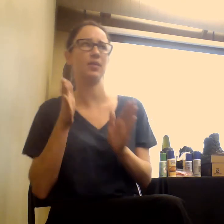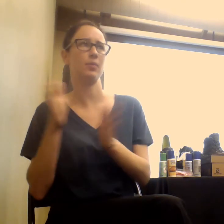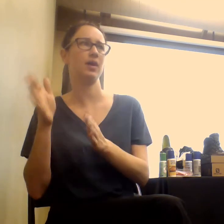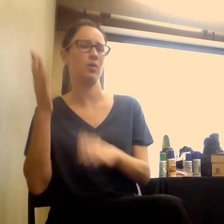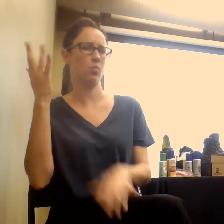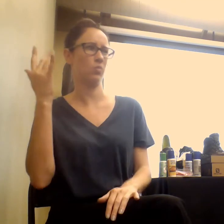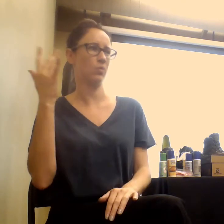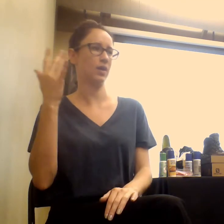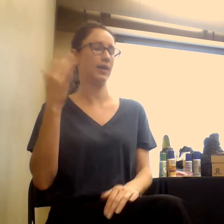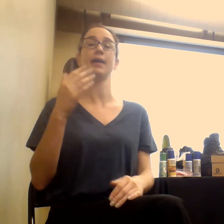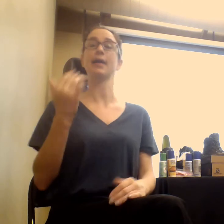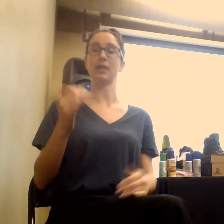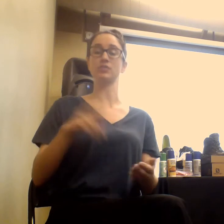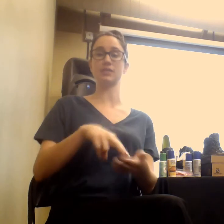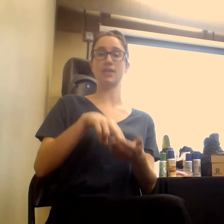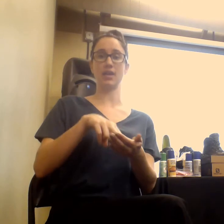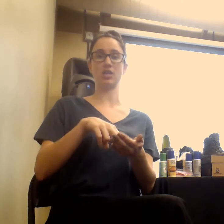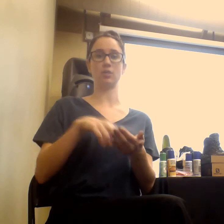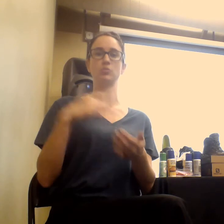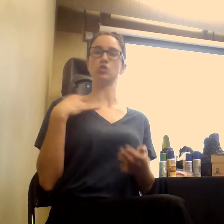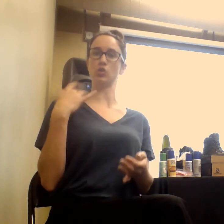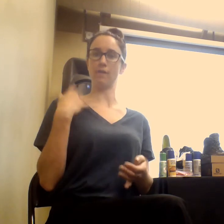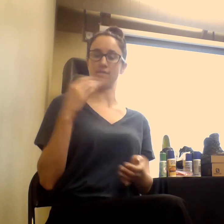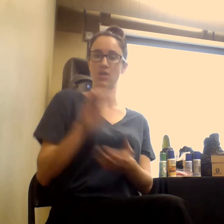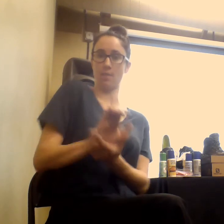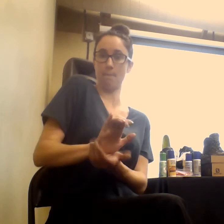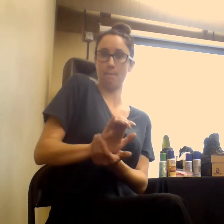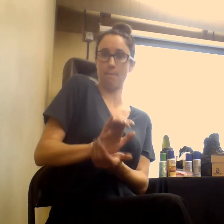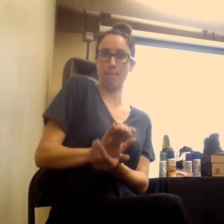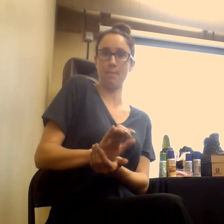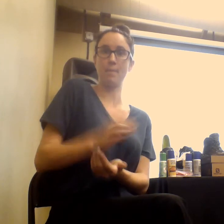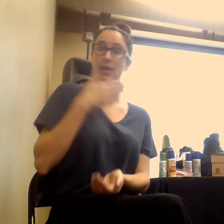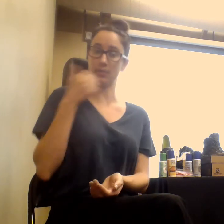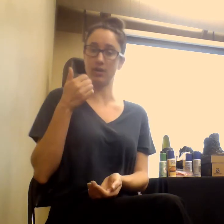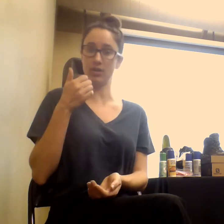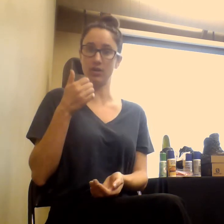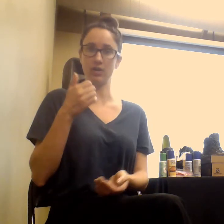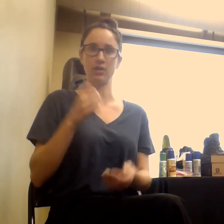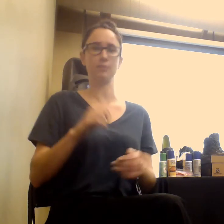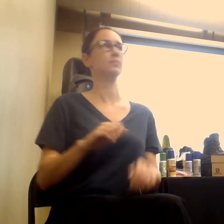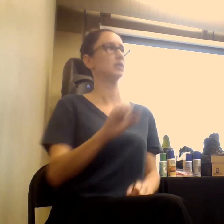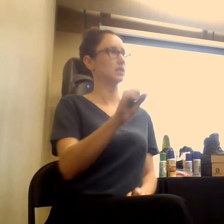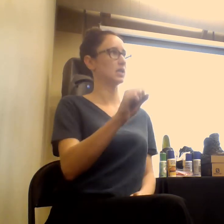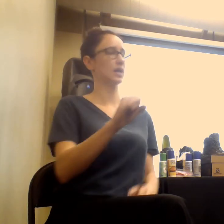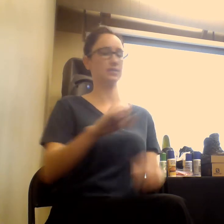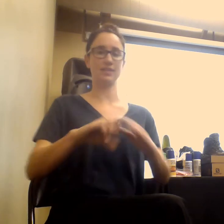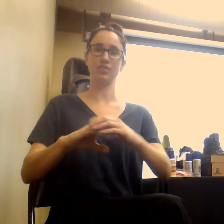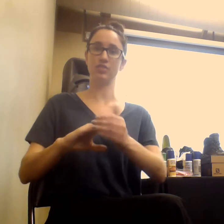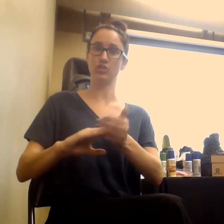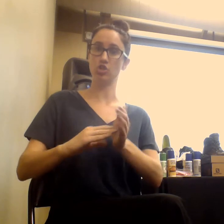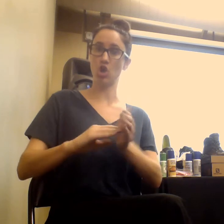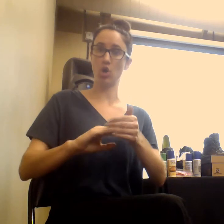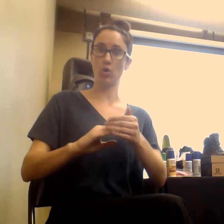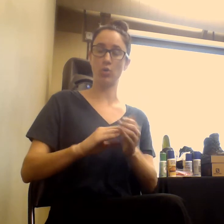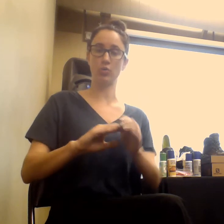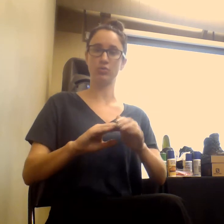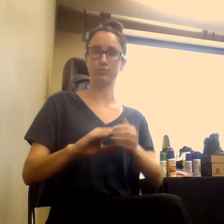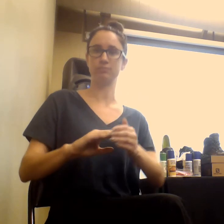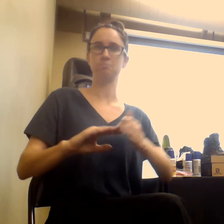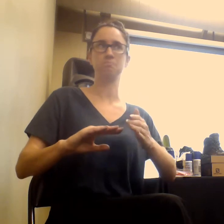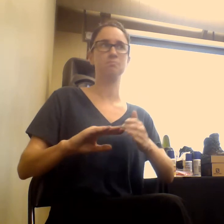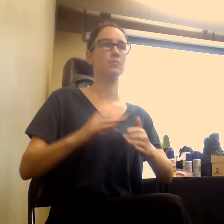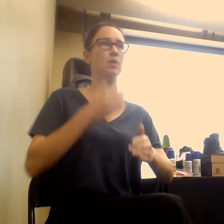You feel it grabbing the back of your heel better? Absolutely, Did you take the pressure off your toes? yes. Yes, it Okay, does. so you see how just a simple